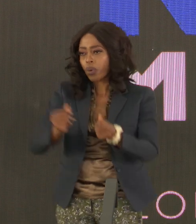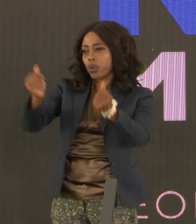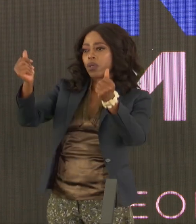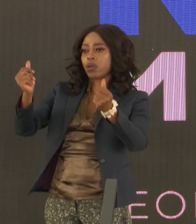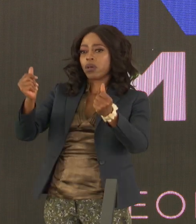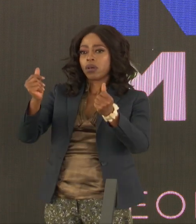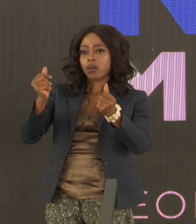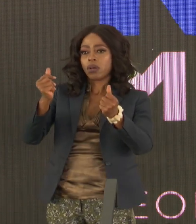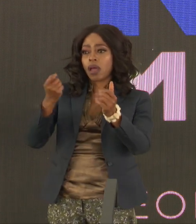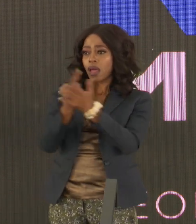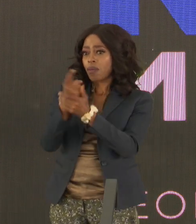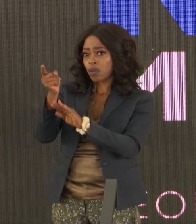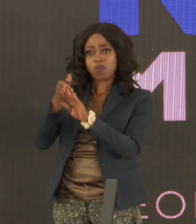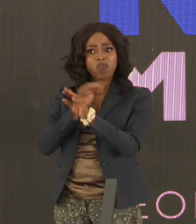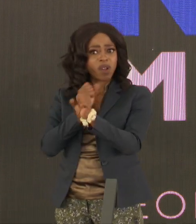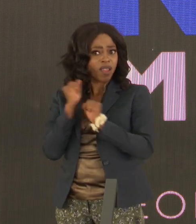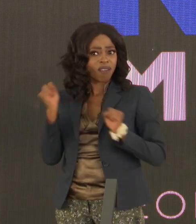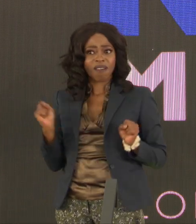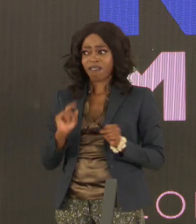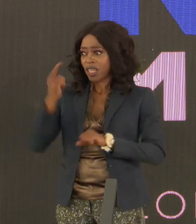seen before.